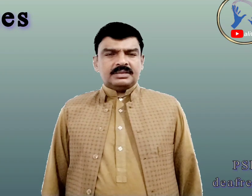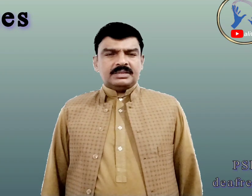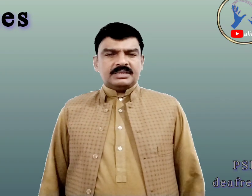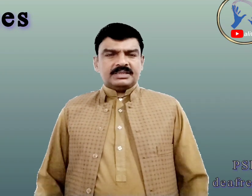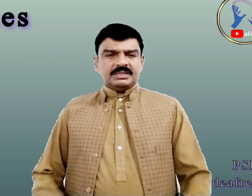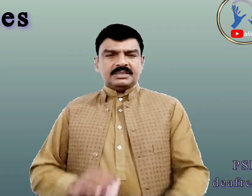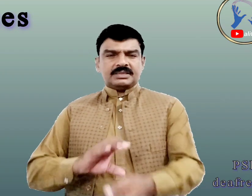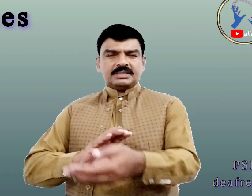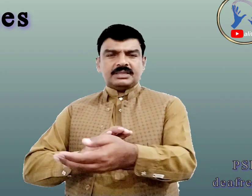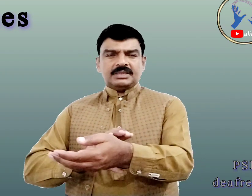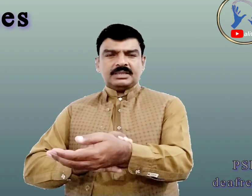disease,